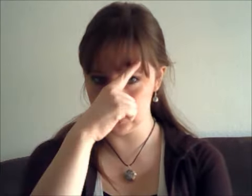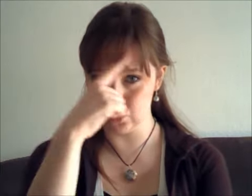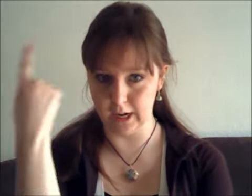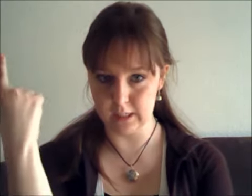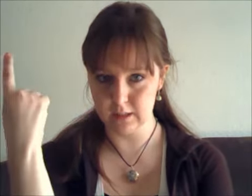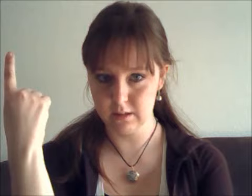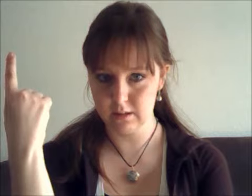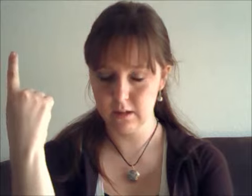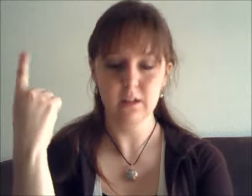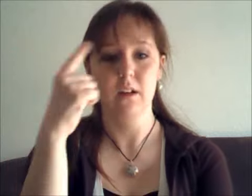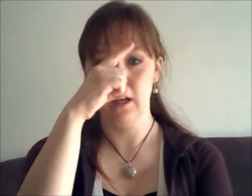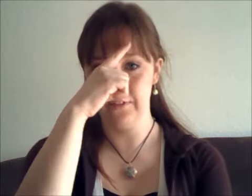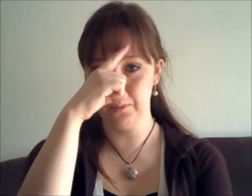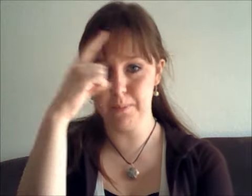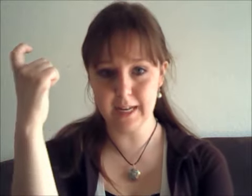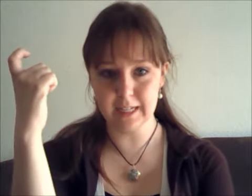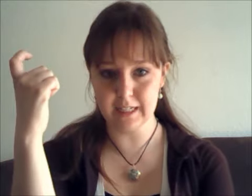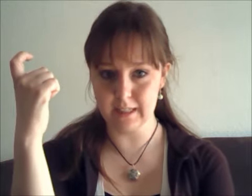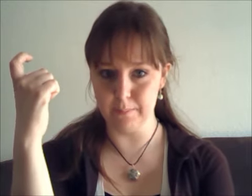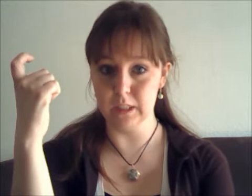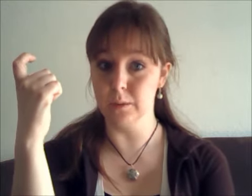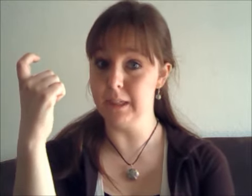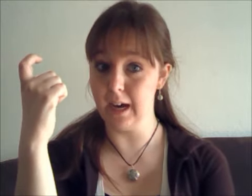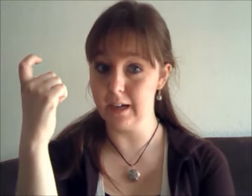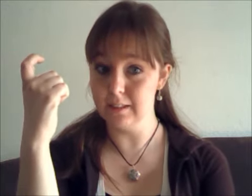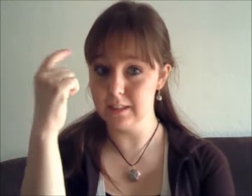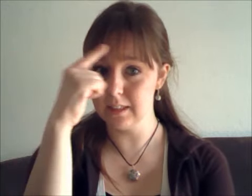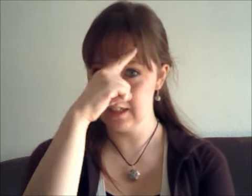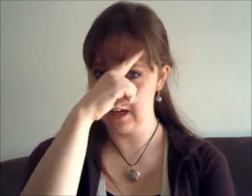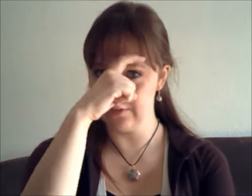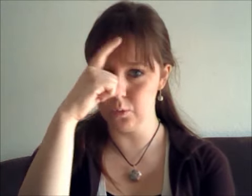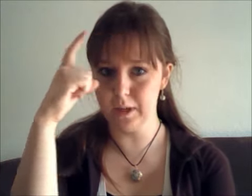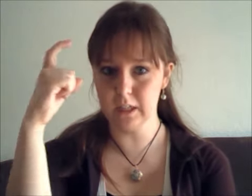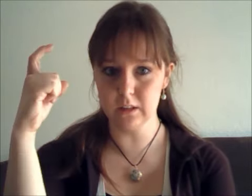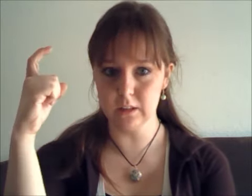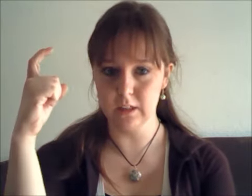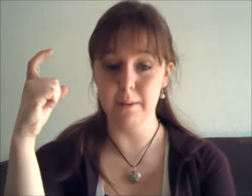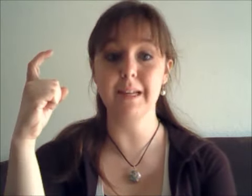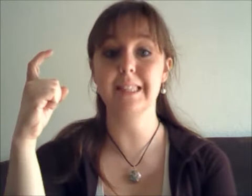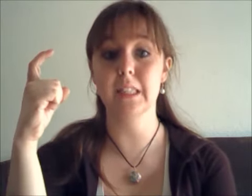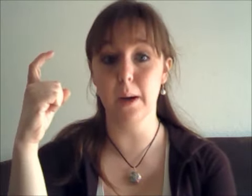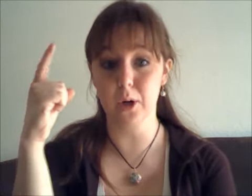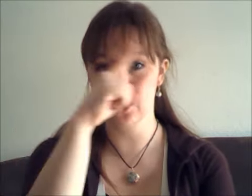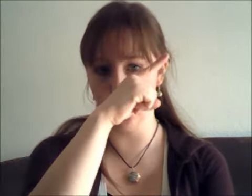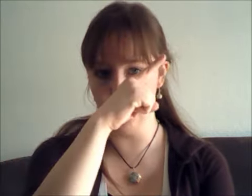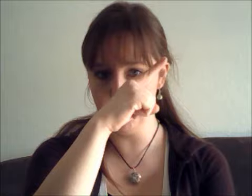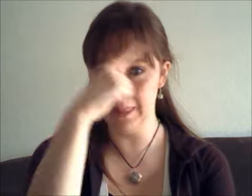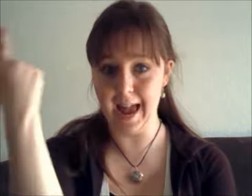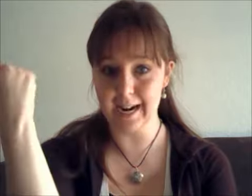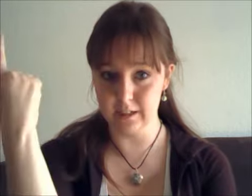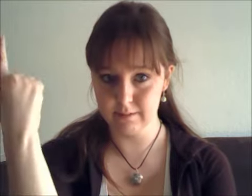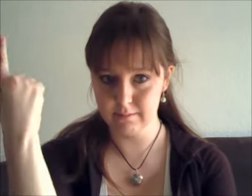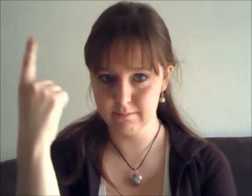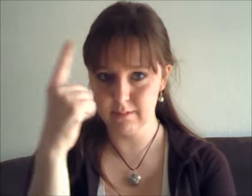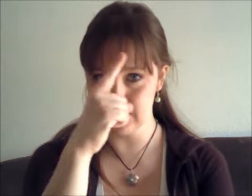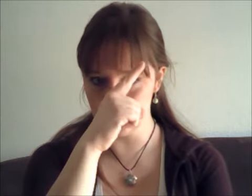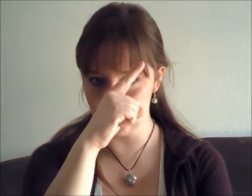straight. If you bend it, that means because. If you wiggle, it means summer. So, black. It's a straight